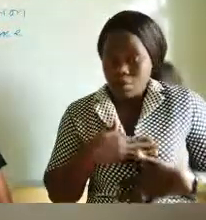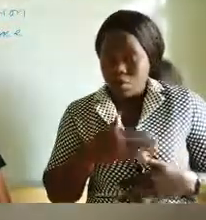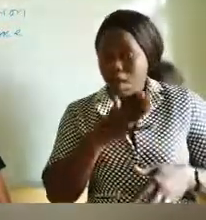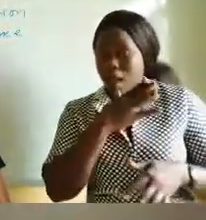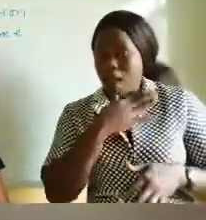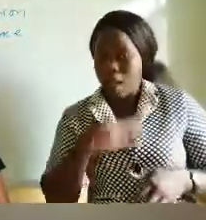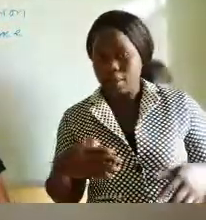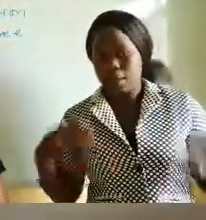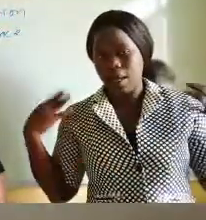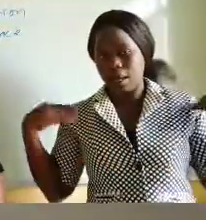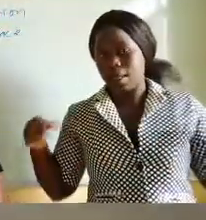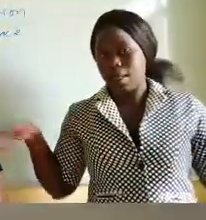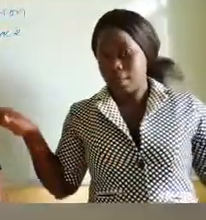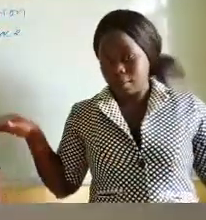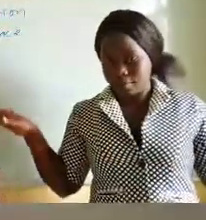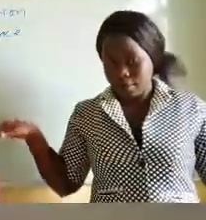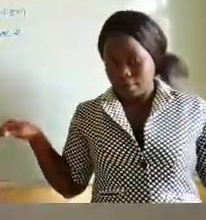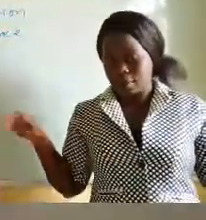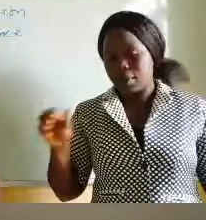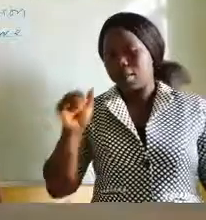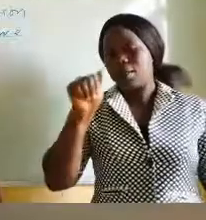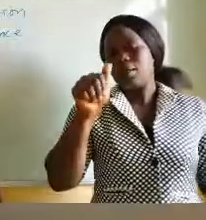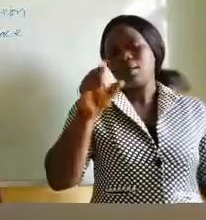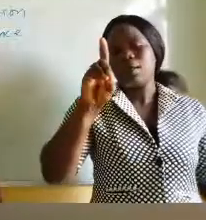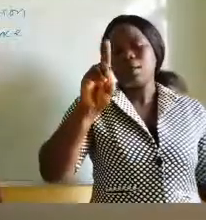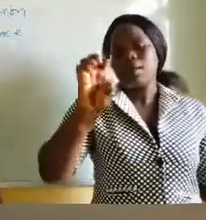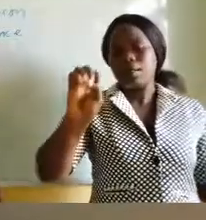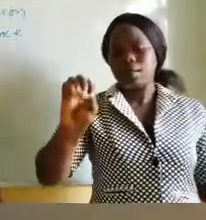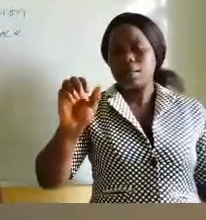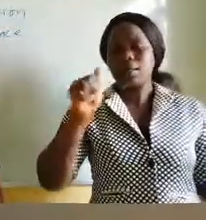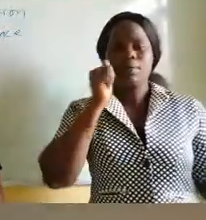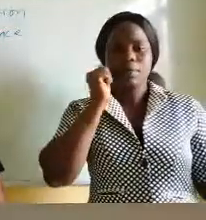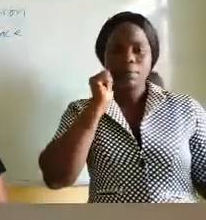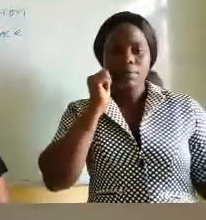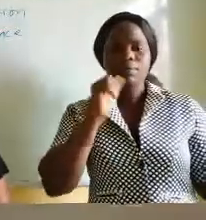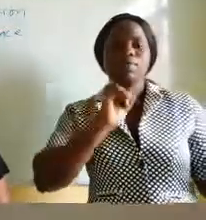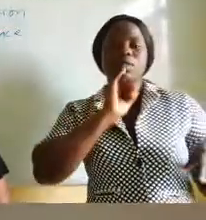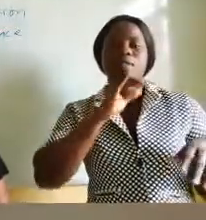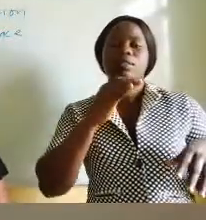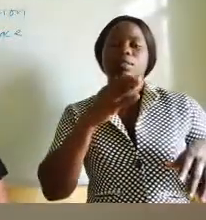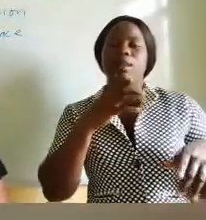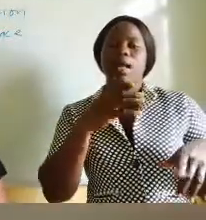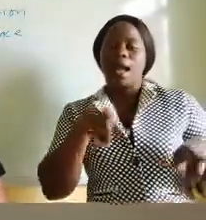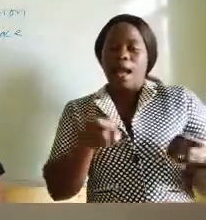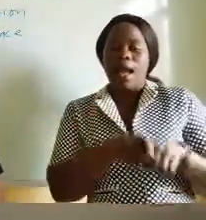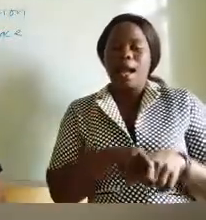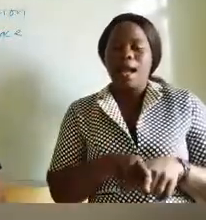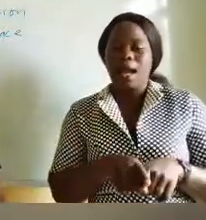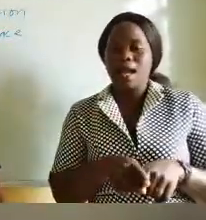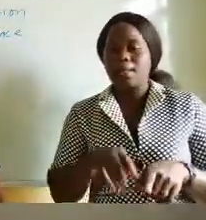Ade is as cunning as a snake.